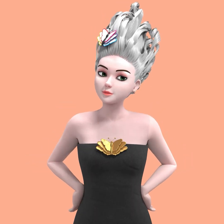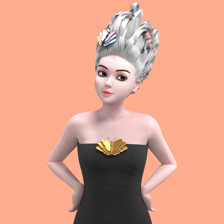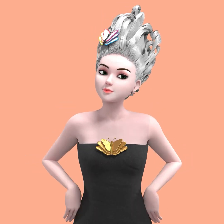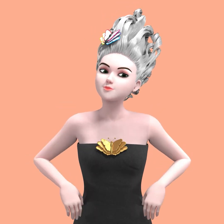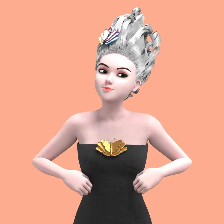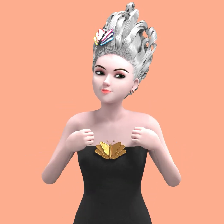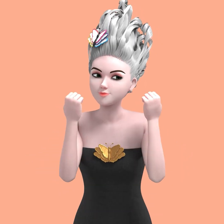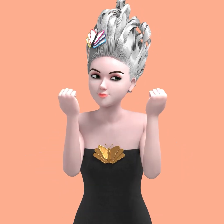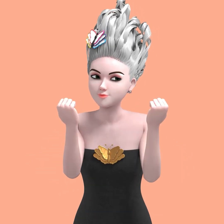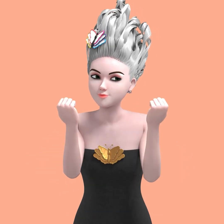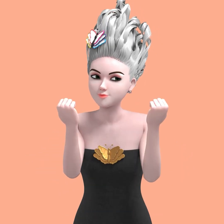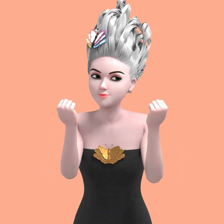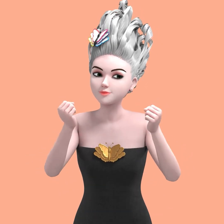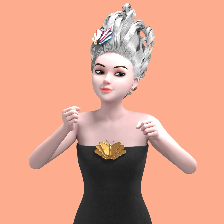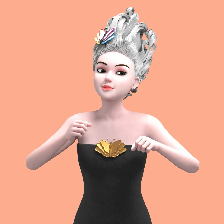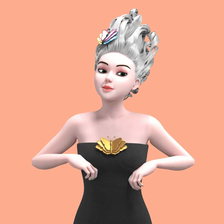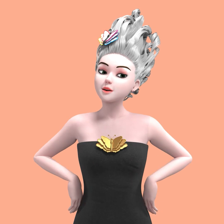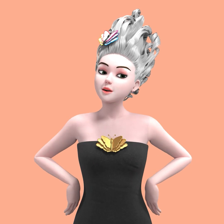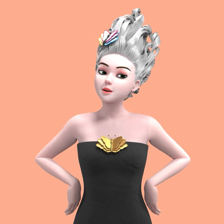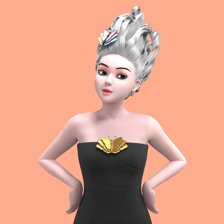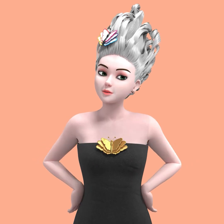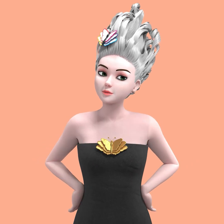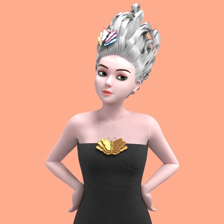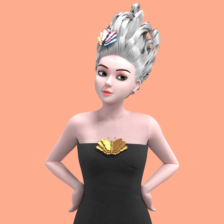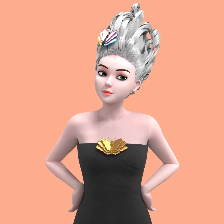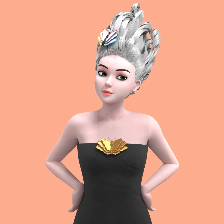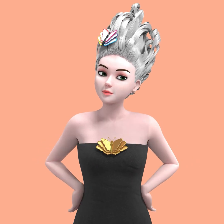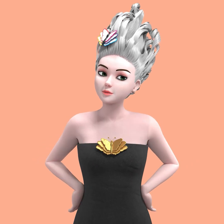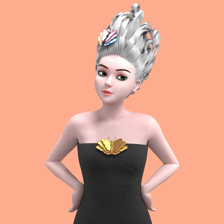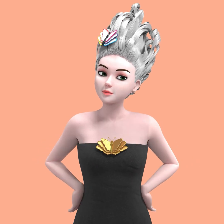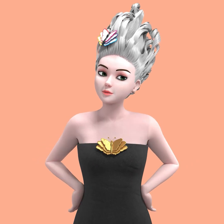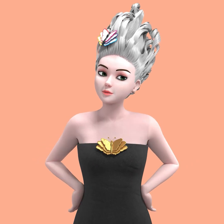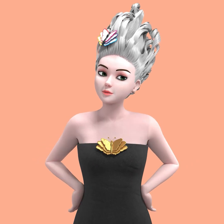the European Language Grid and search for LookUp. We will help you.